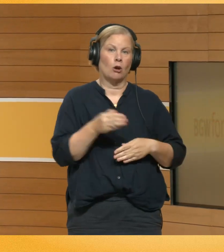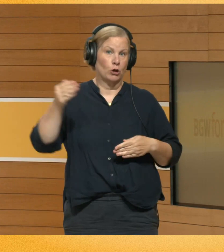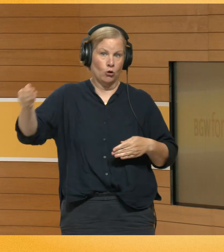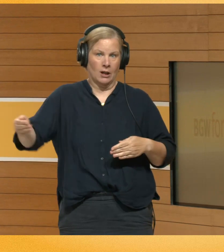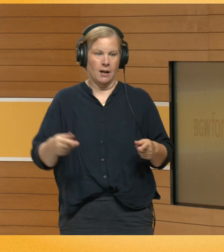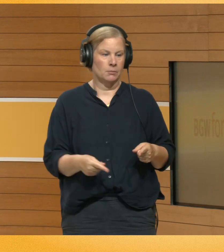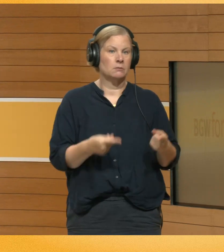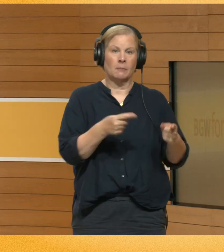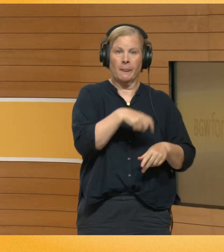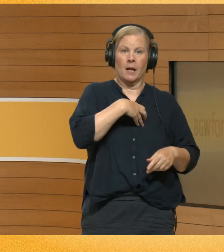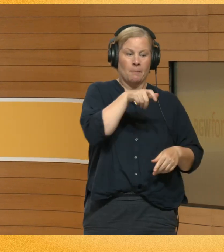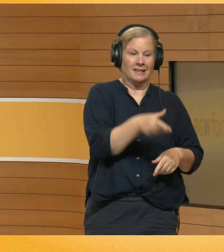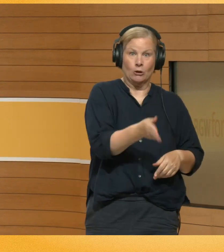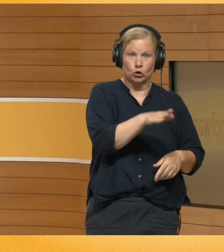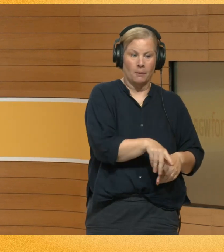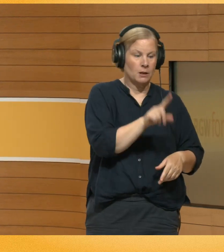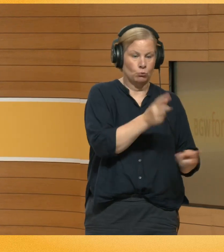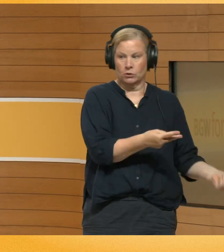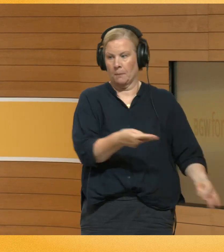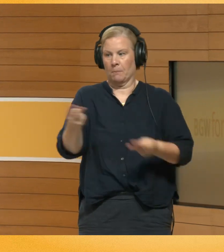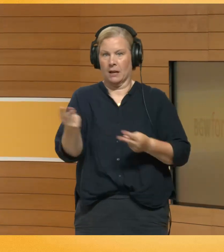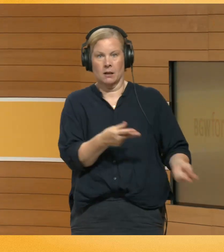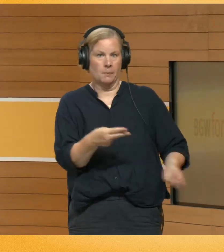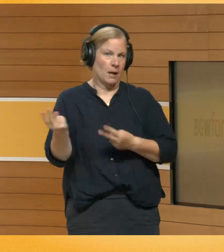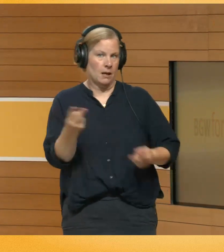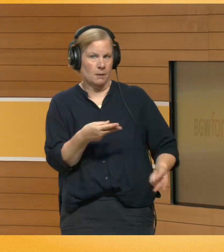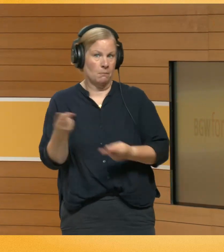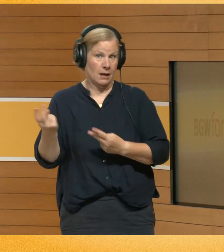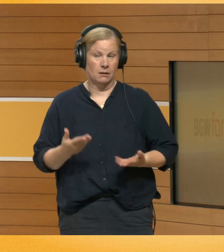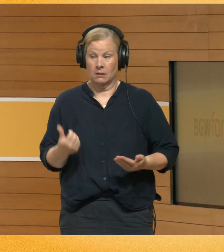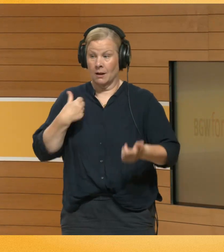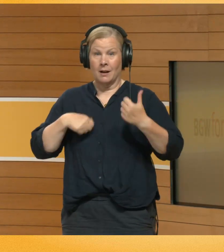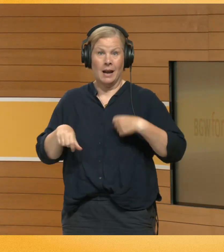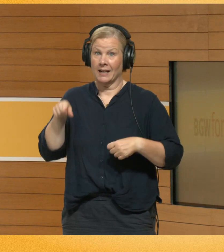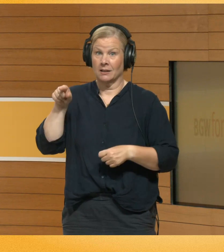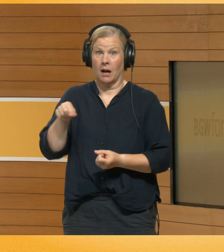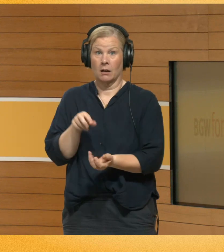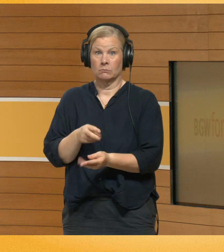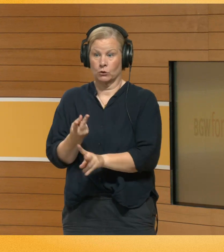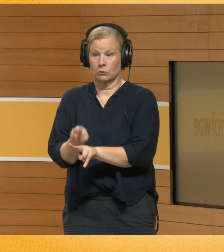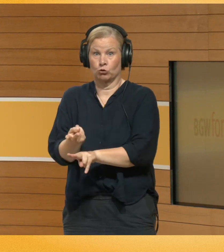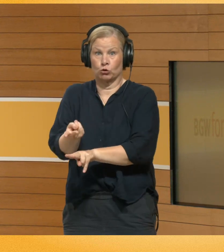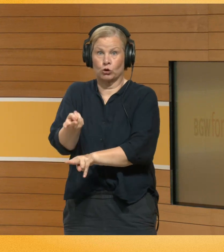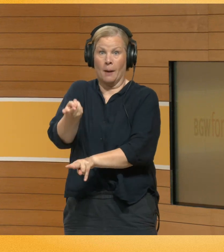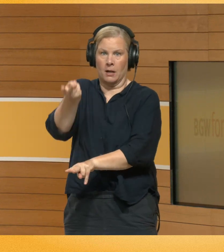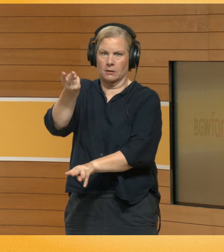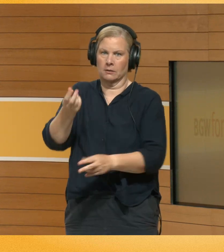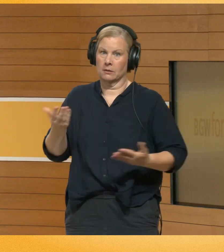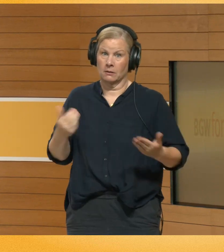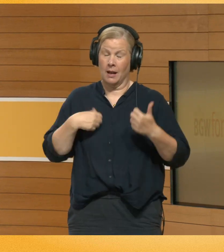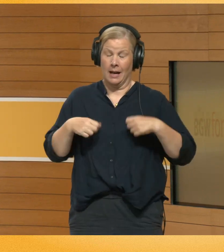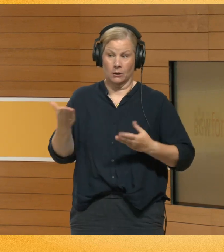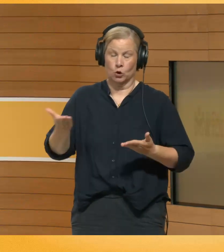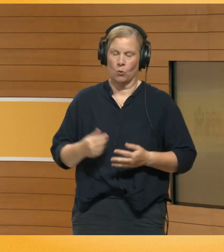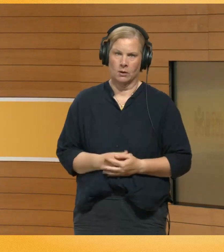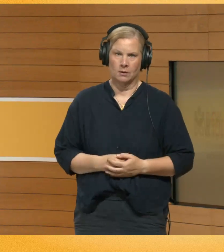up, unfortunately, in the best way possible because of the mass fatality. So are we hiring? Are we lowering